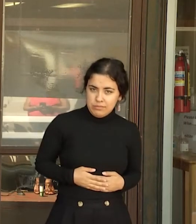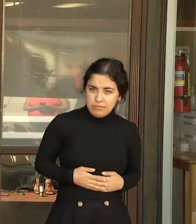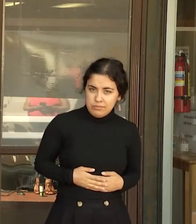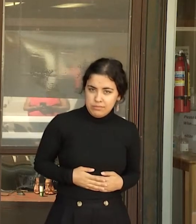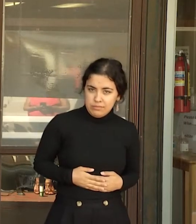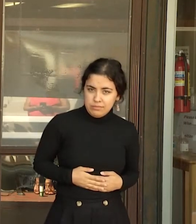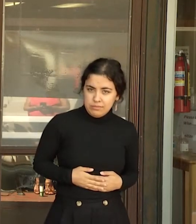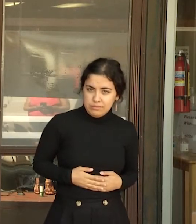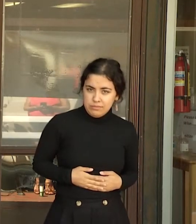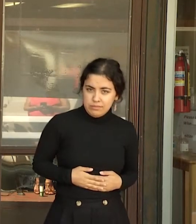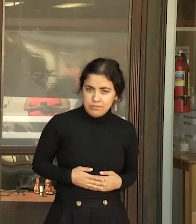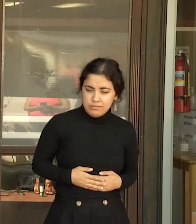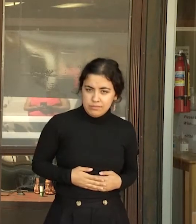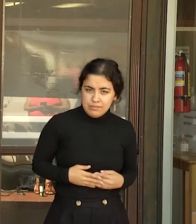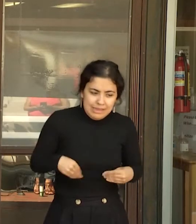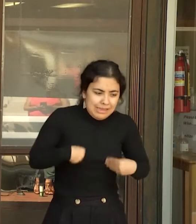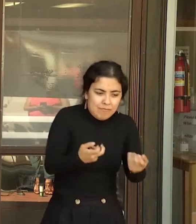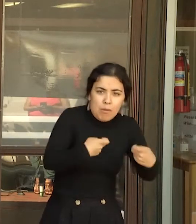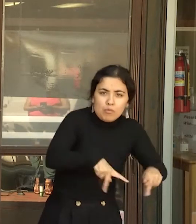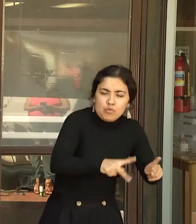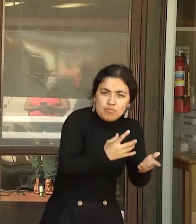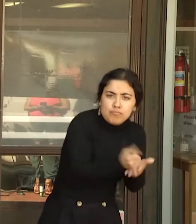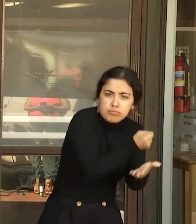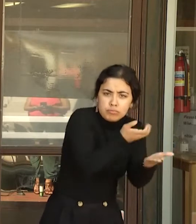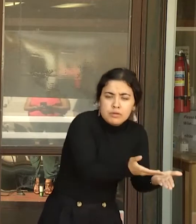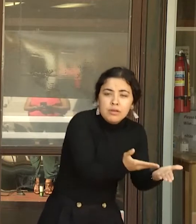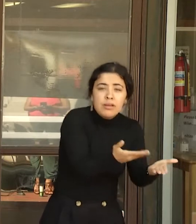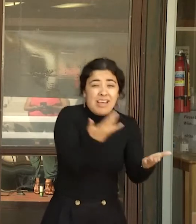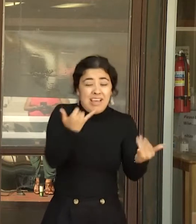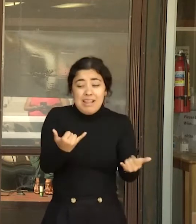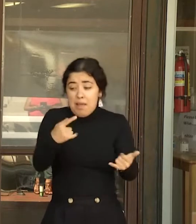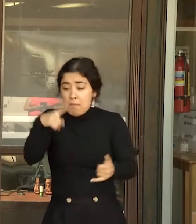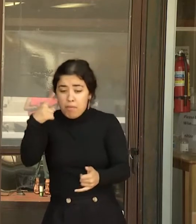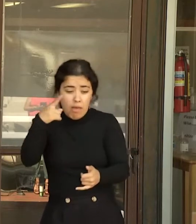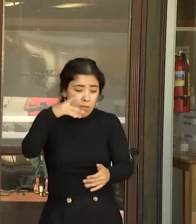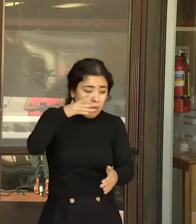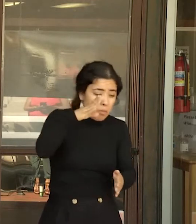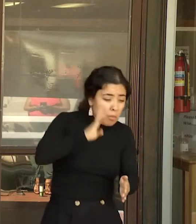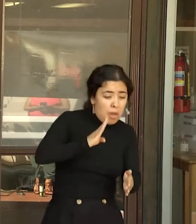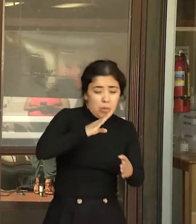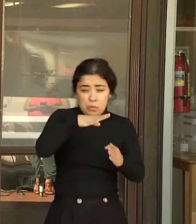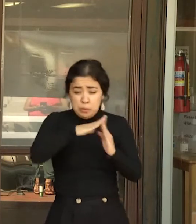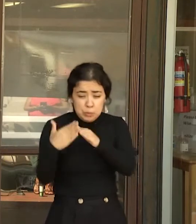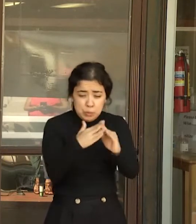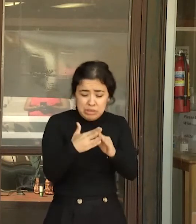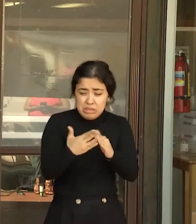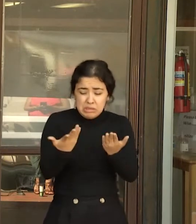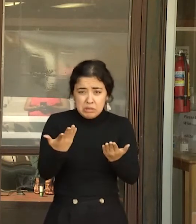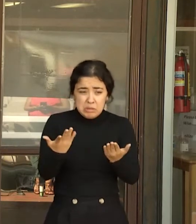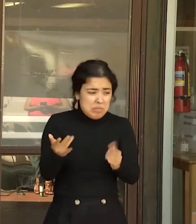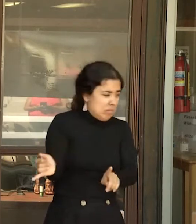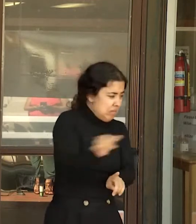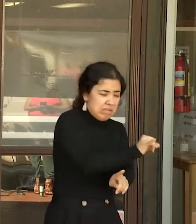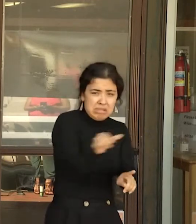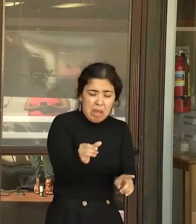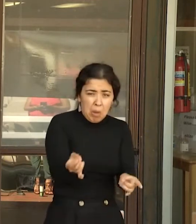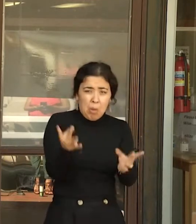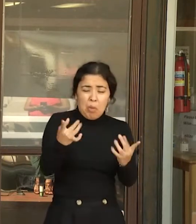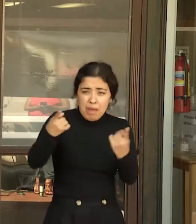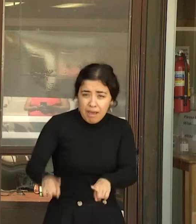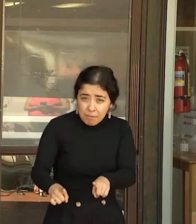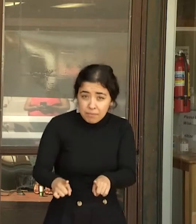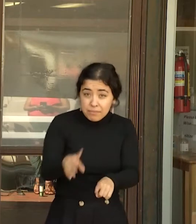But we're faced with that crisis right now, particularly within black and brown communities. The village of Maywood, 25%